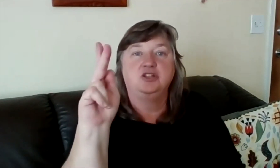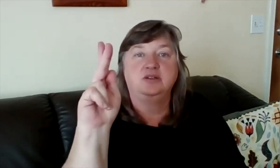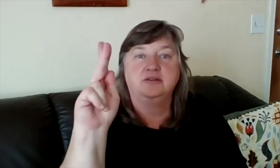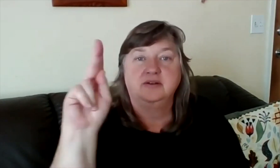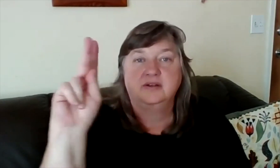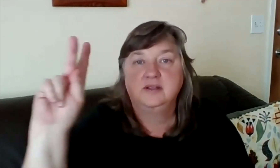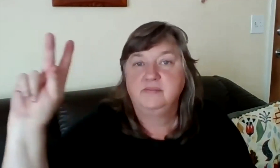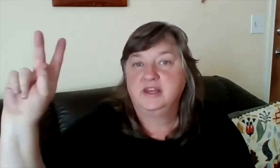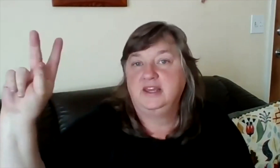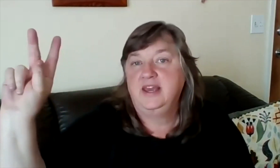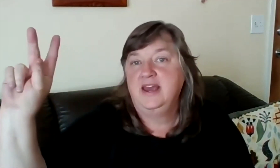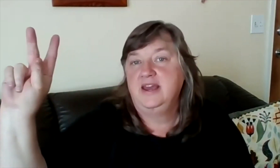Kitchen. Make a K.